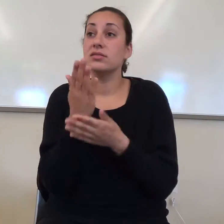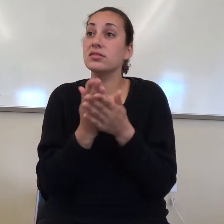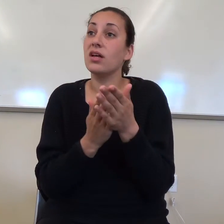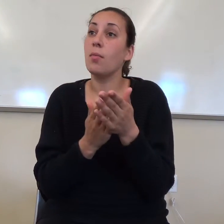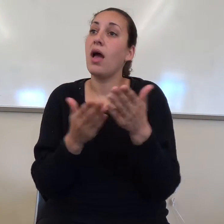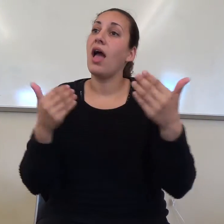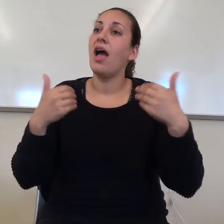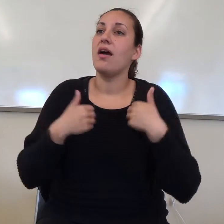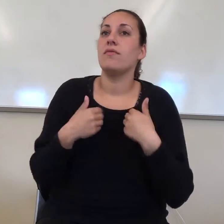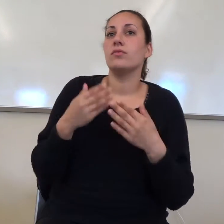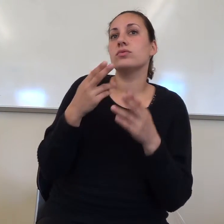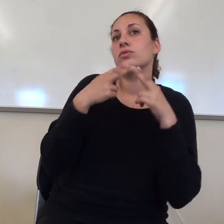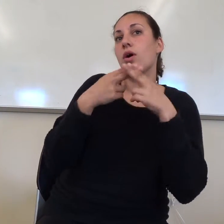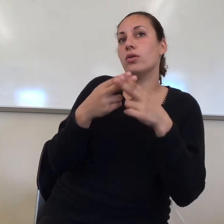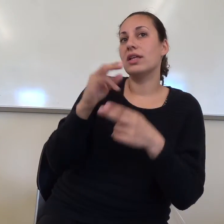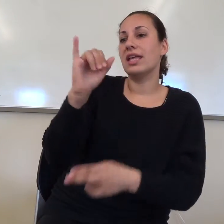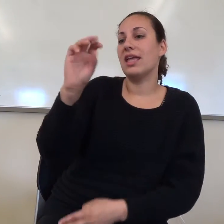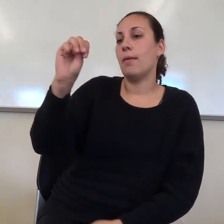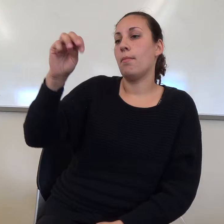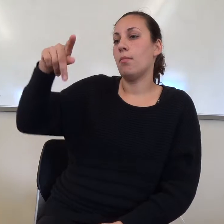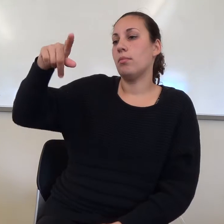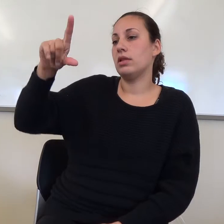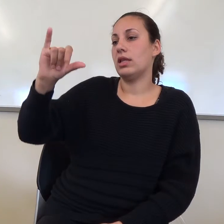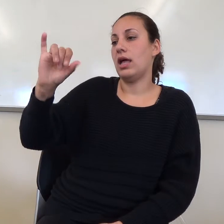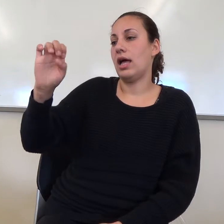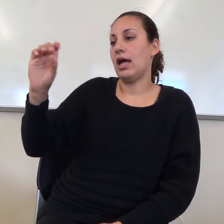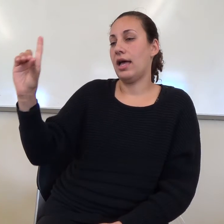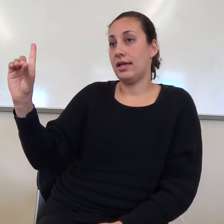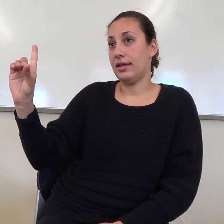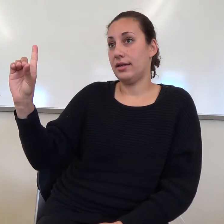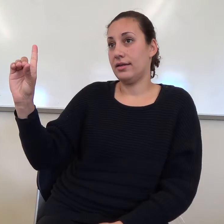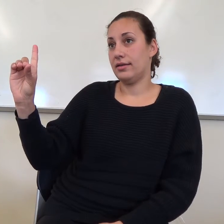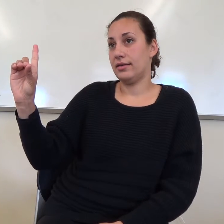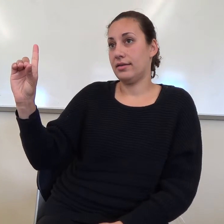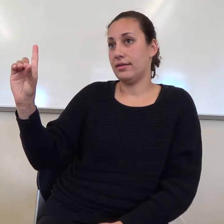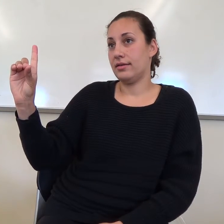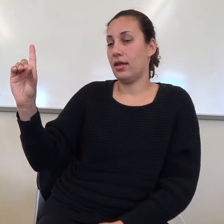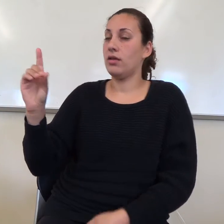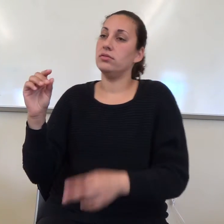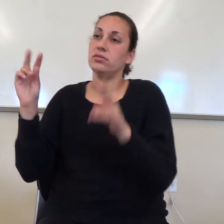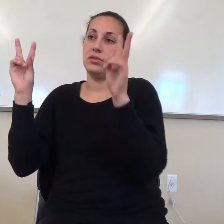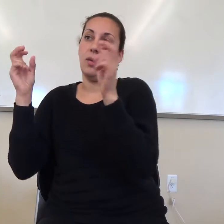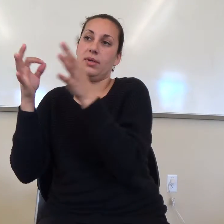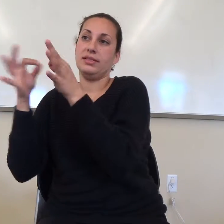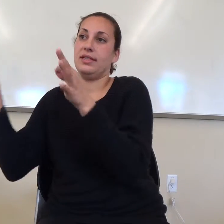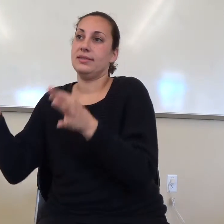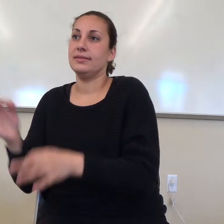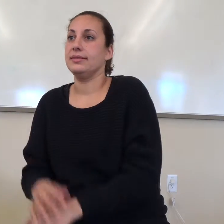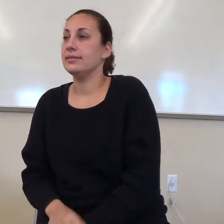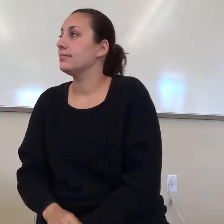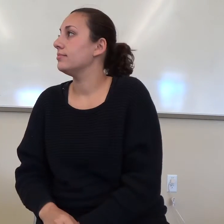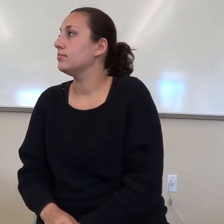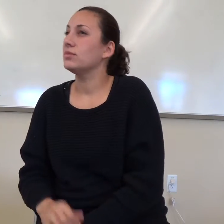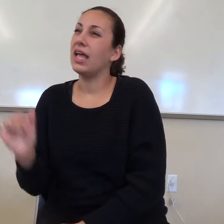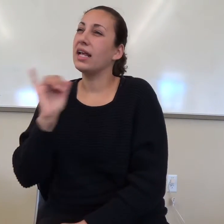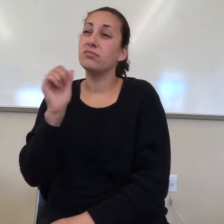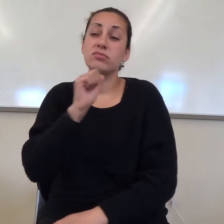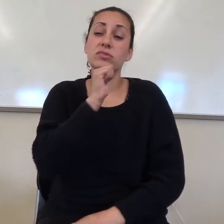implied topic sentence, which this one actually comes close to. There really is no sentence that